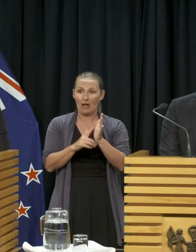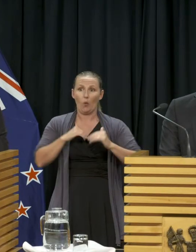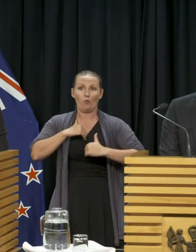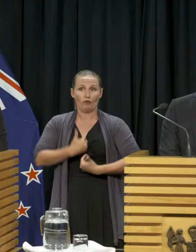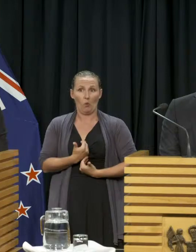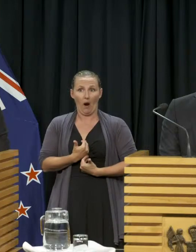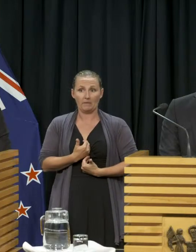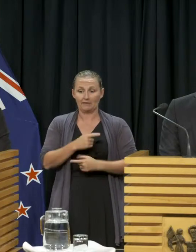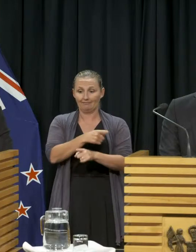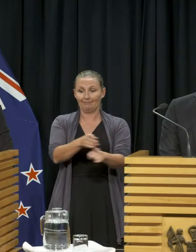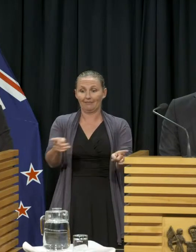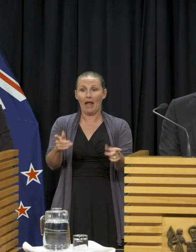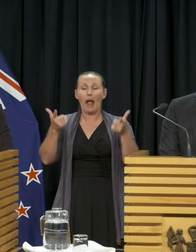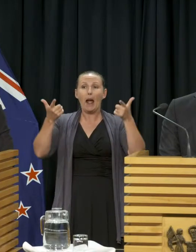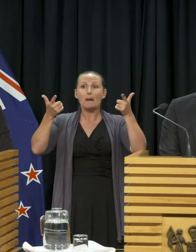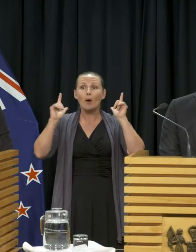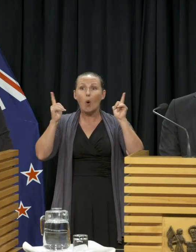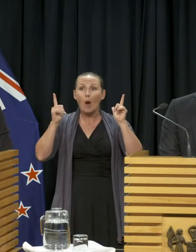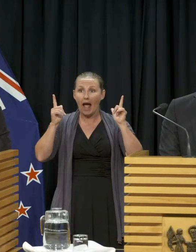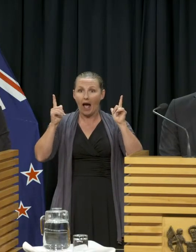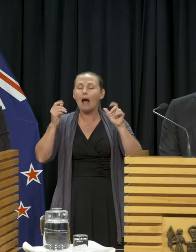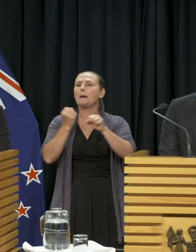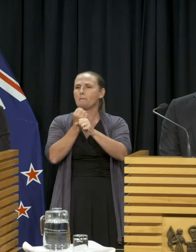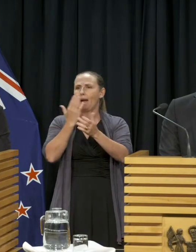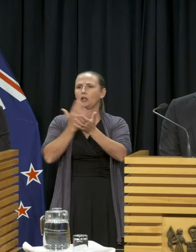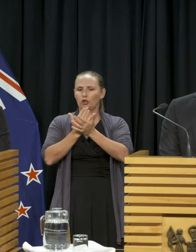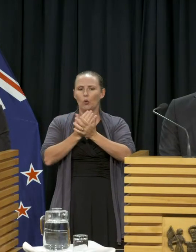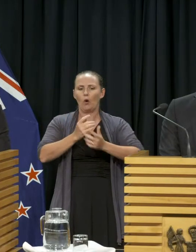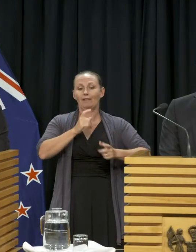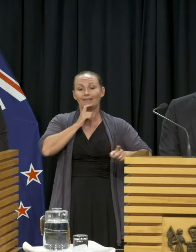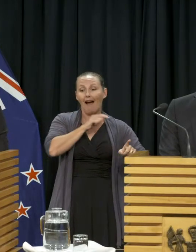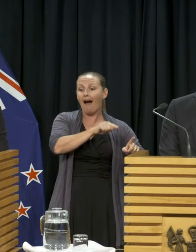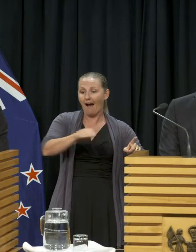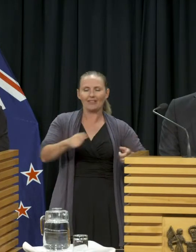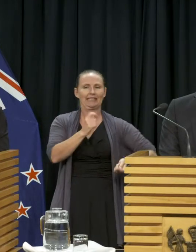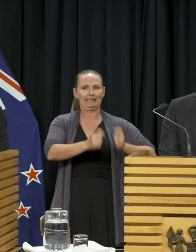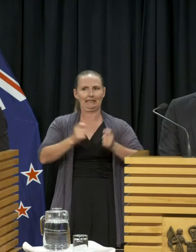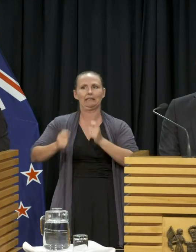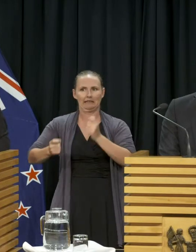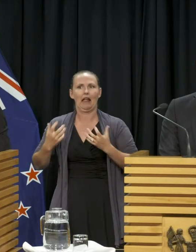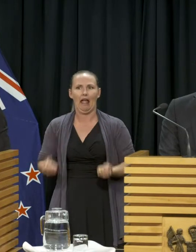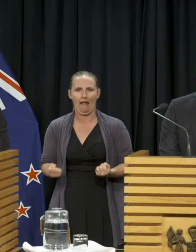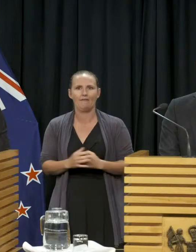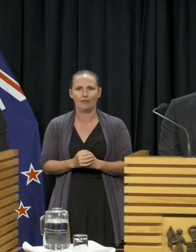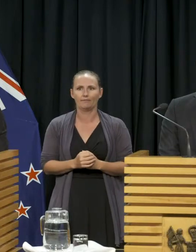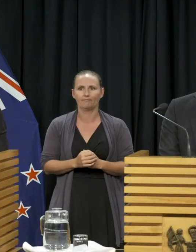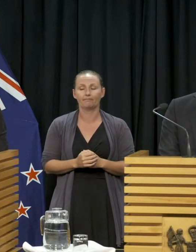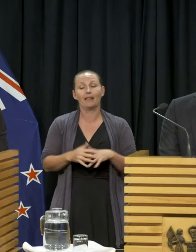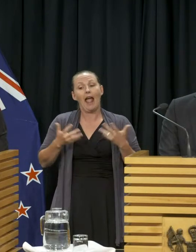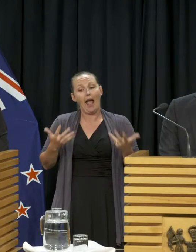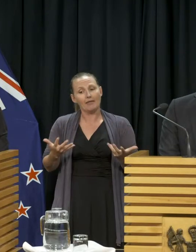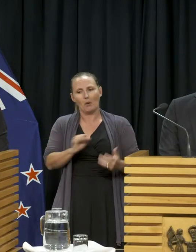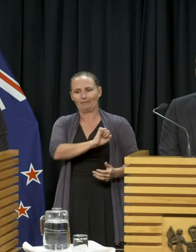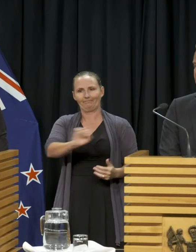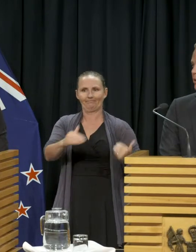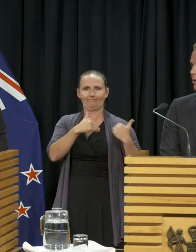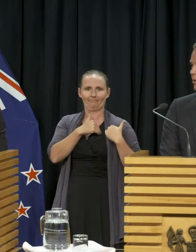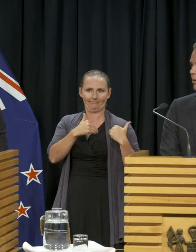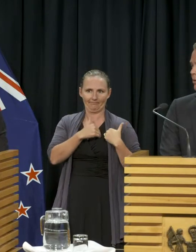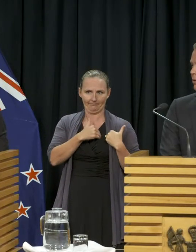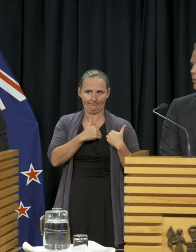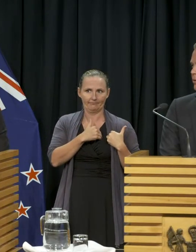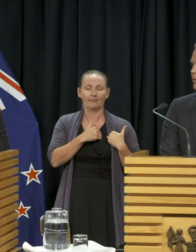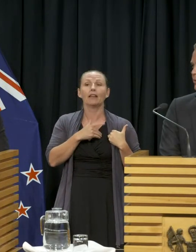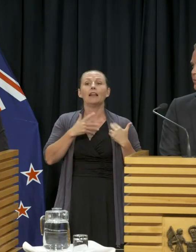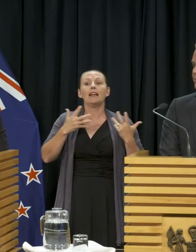to ensure that their employees are tested. So that is where the obligation currently sits. We've taken that extra step